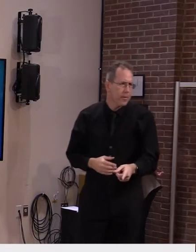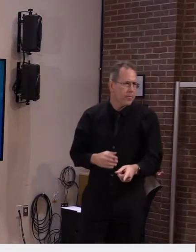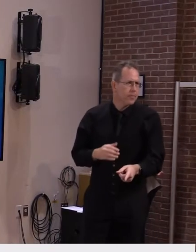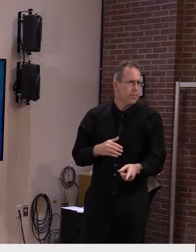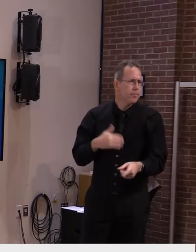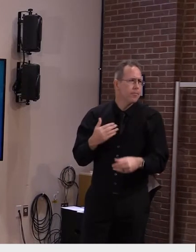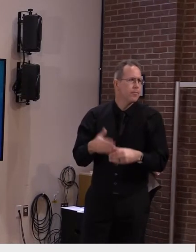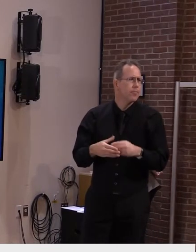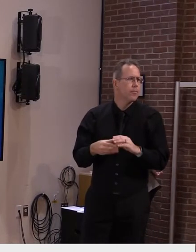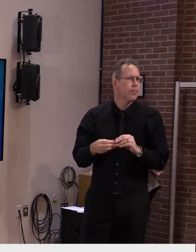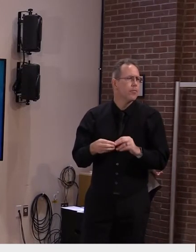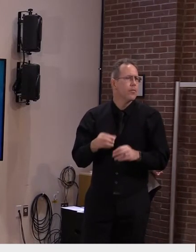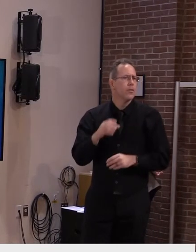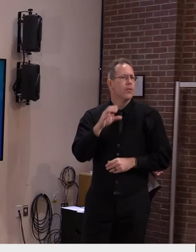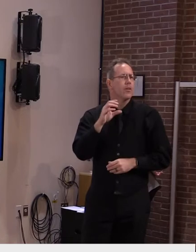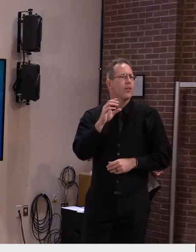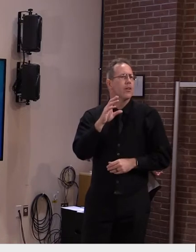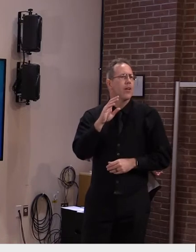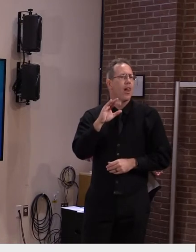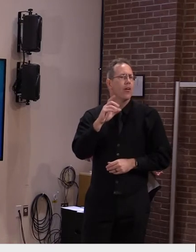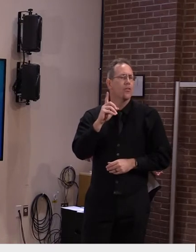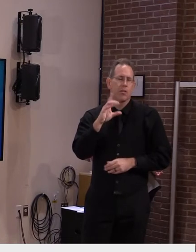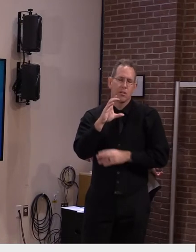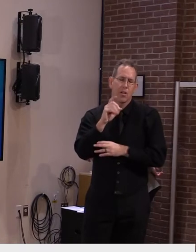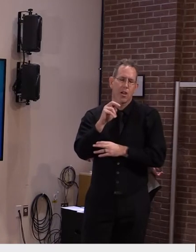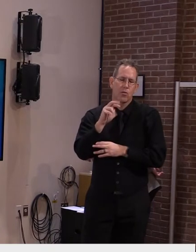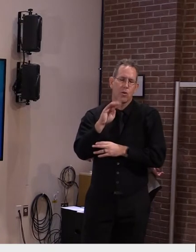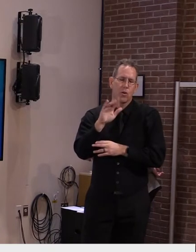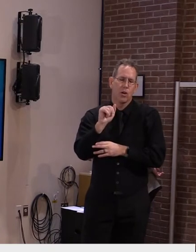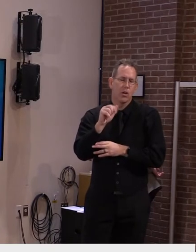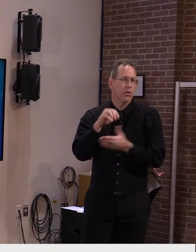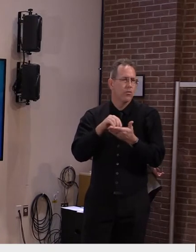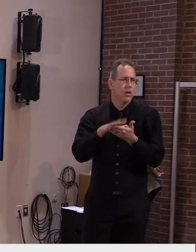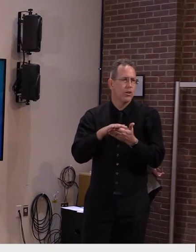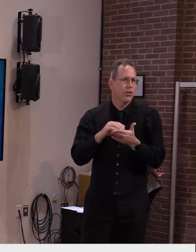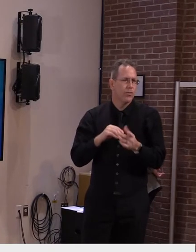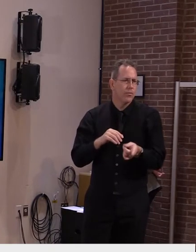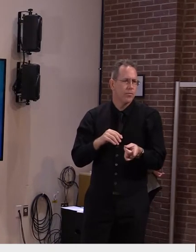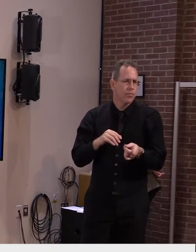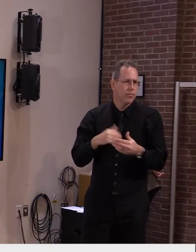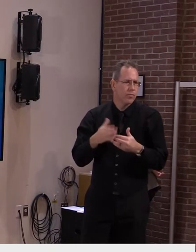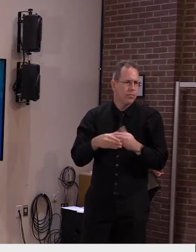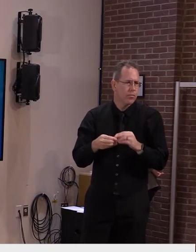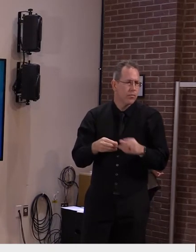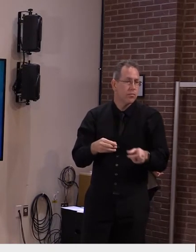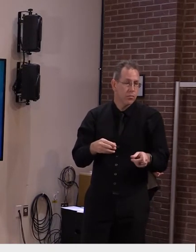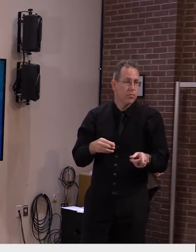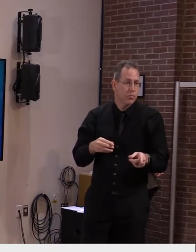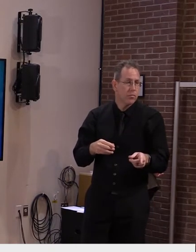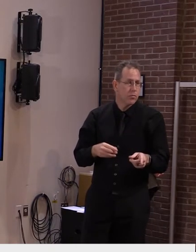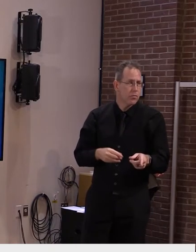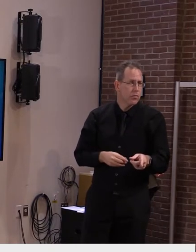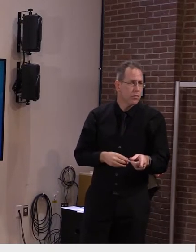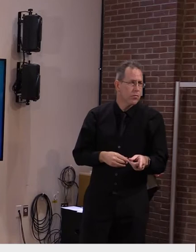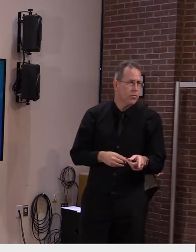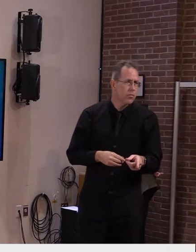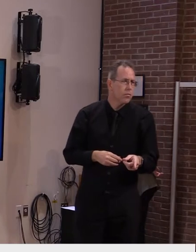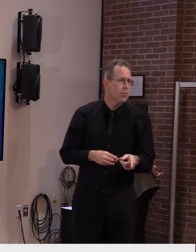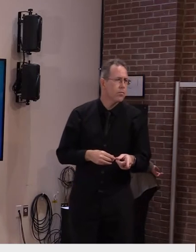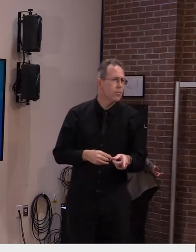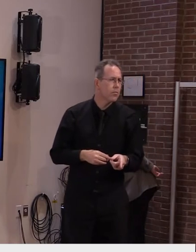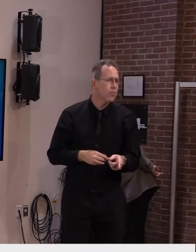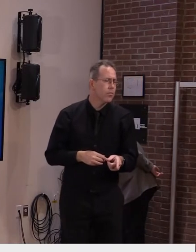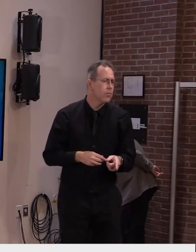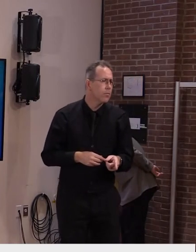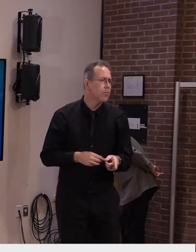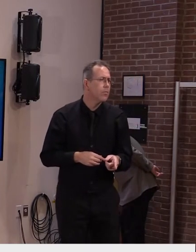Yes, thank you. Good afternoon. I guess likely for Secretary Smith or perhaps Dr. Levine, it's been a month now since